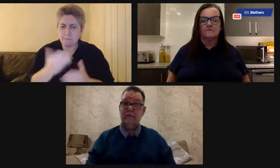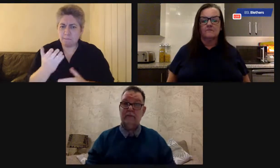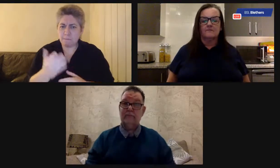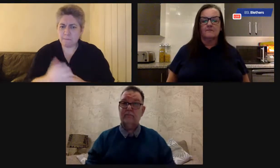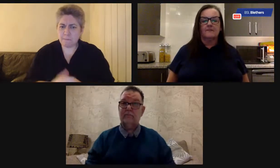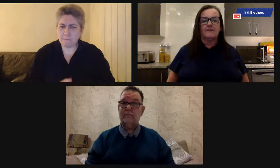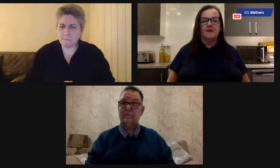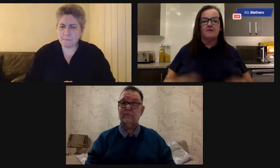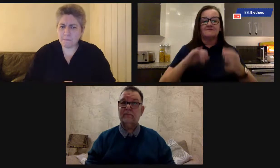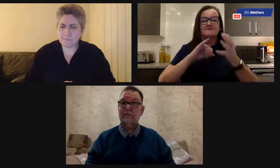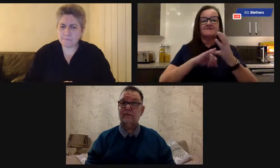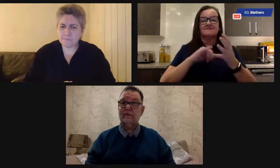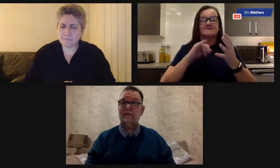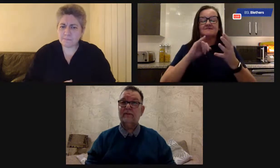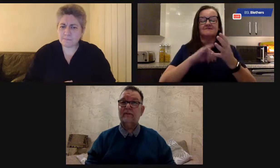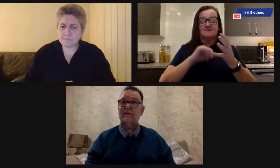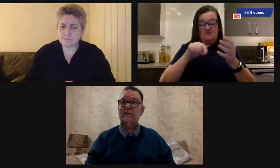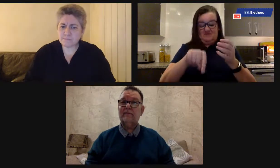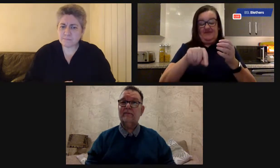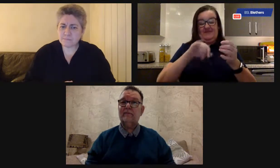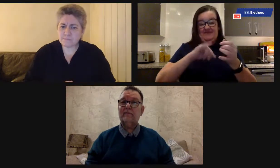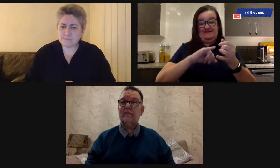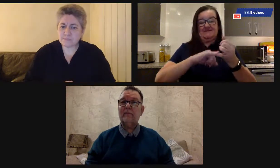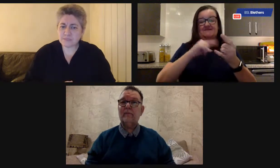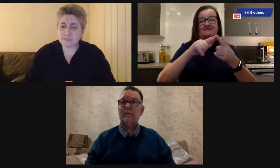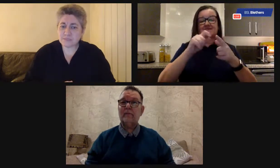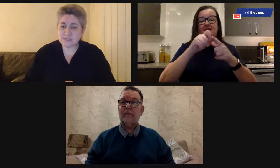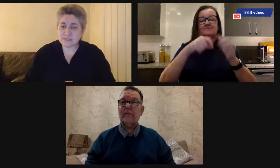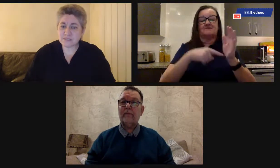5 days? Oh, Pam, over to you.